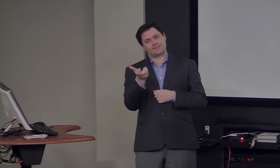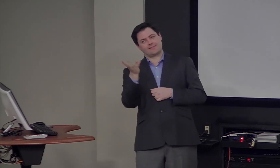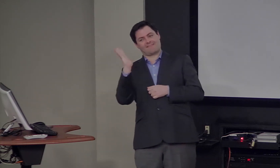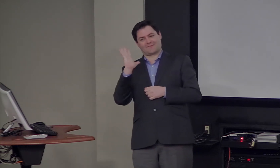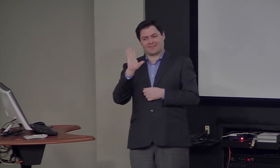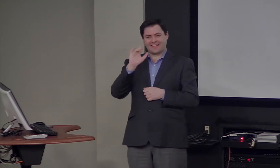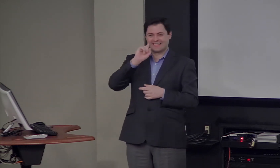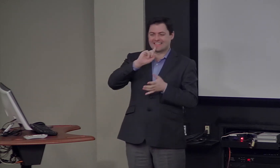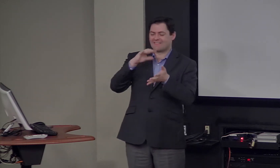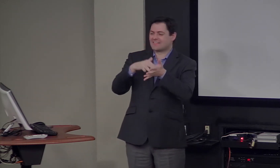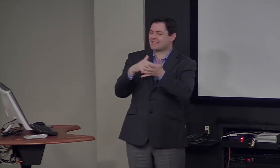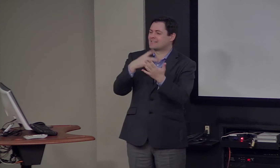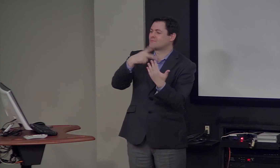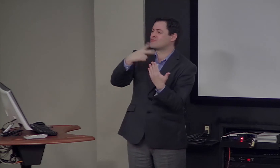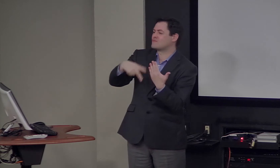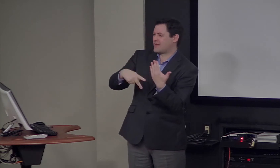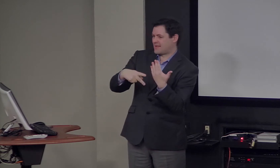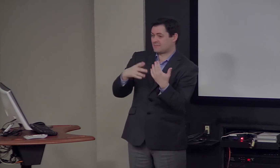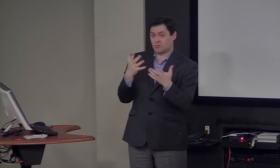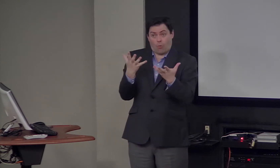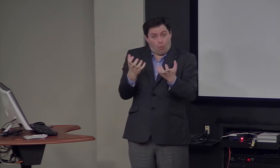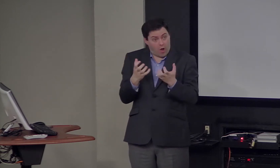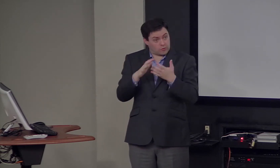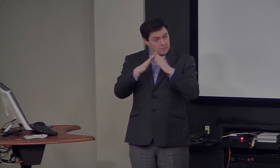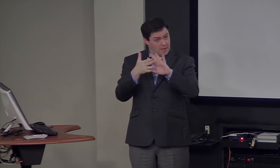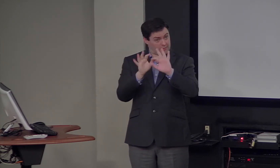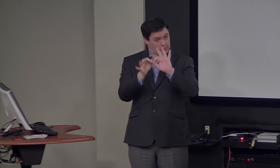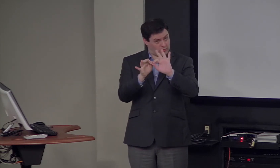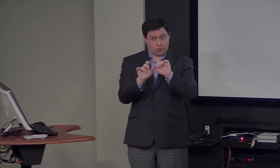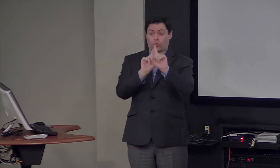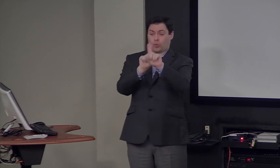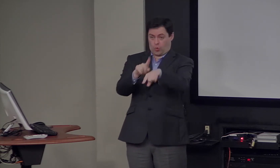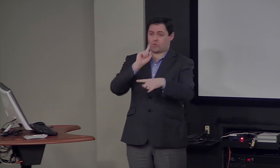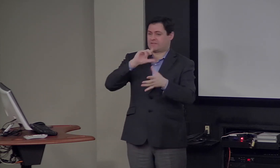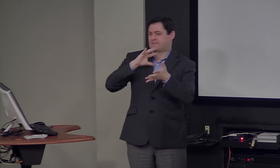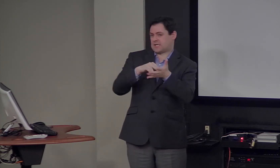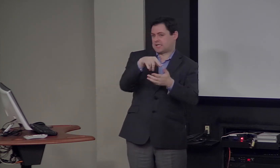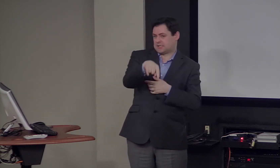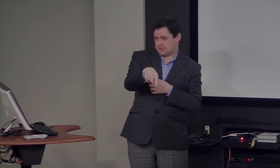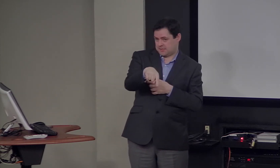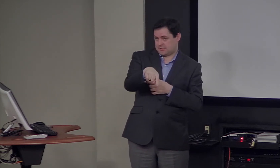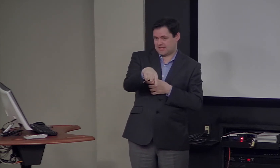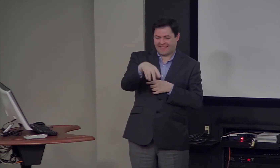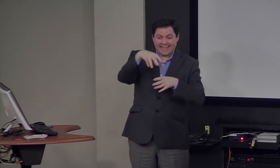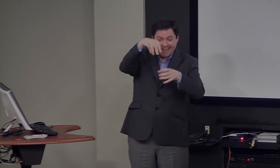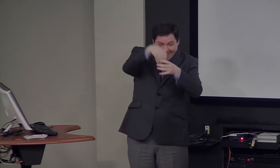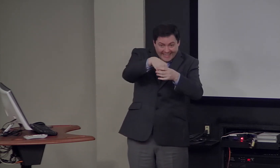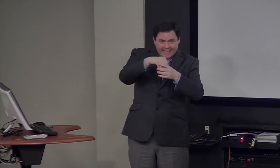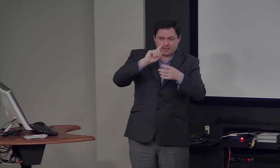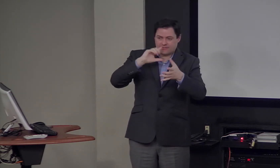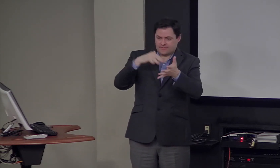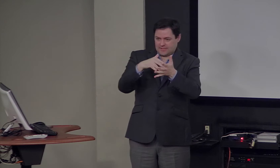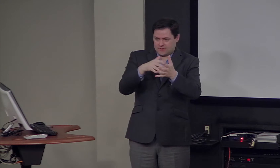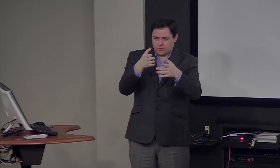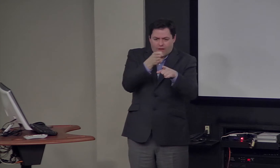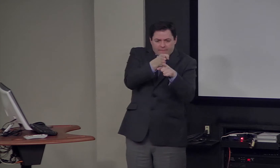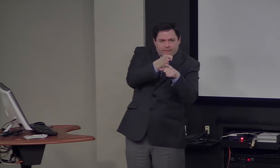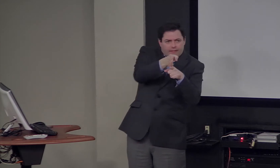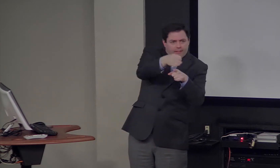it had been that there were several deaf studies programs. That's no longer the case, but if individuals wanted to become interpreters, they would first study in the field of deaf